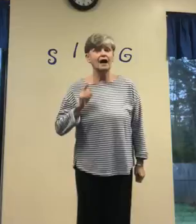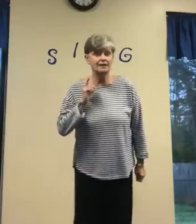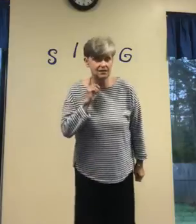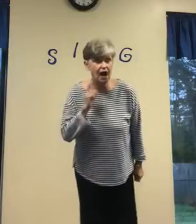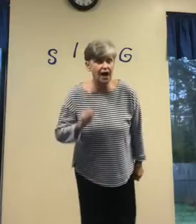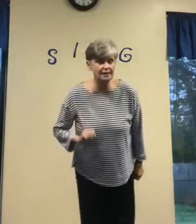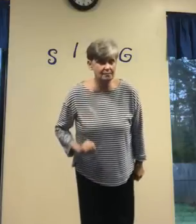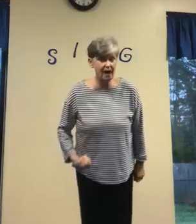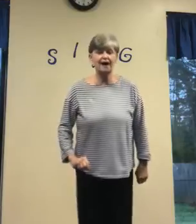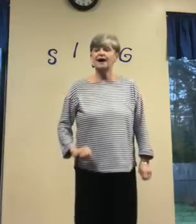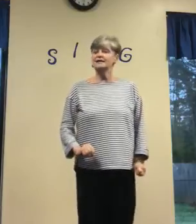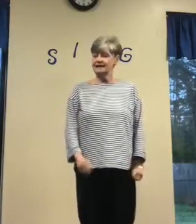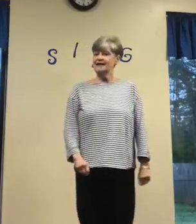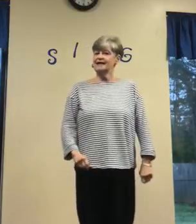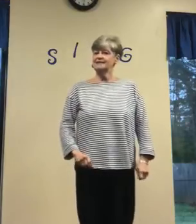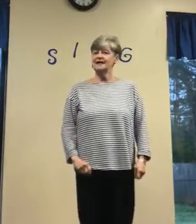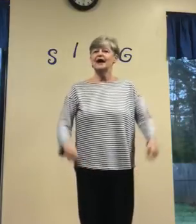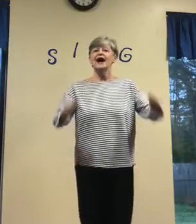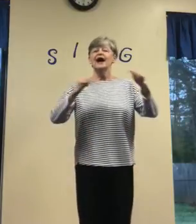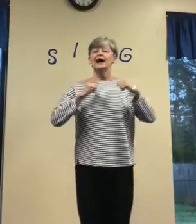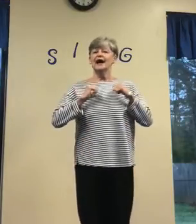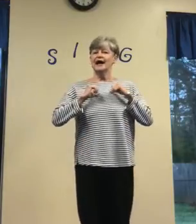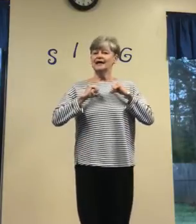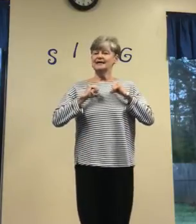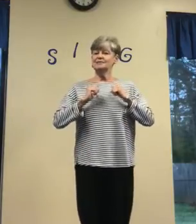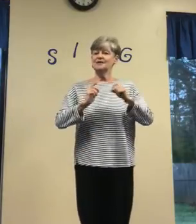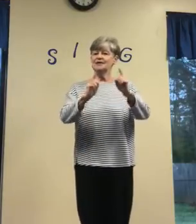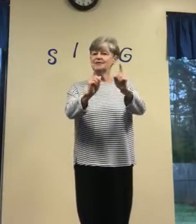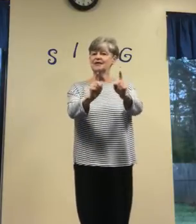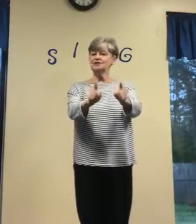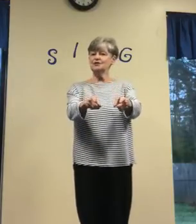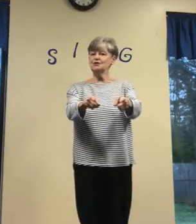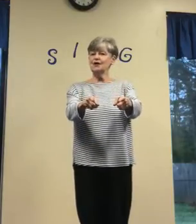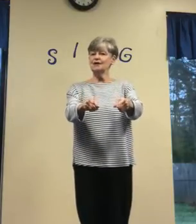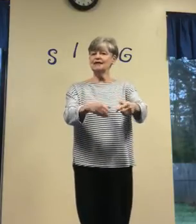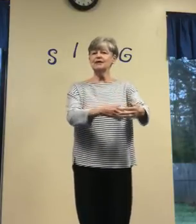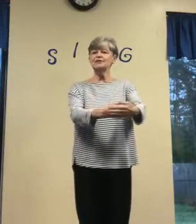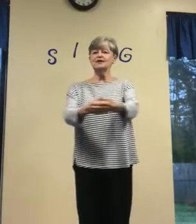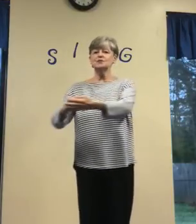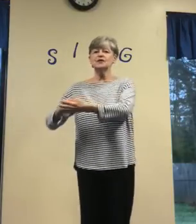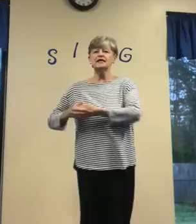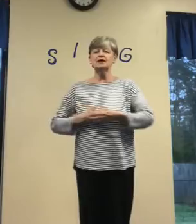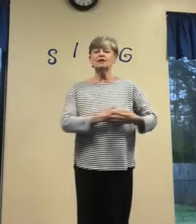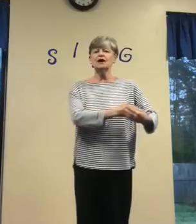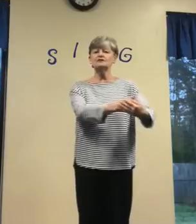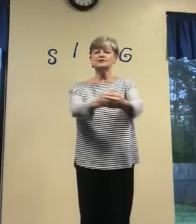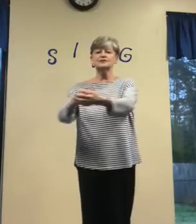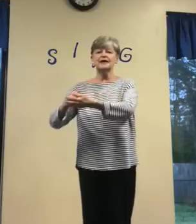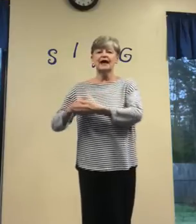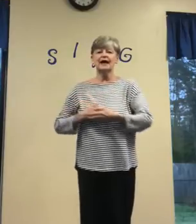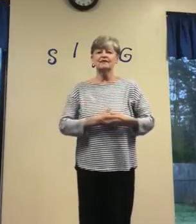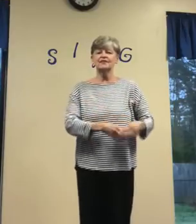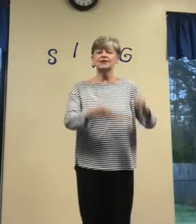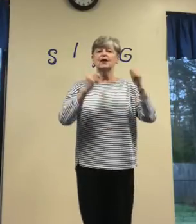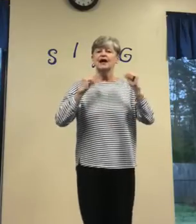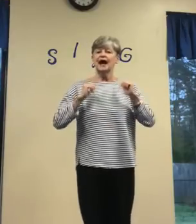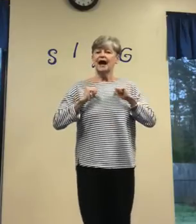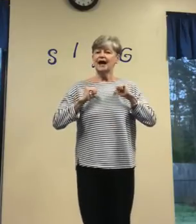nod my head. I am here and you are here and we are all together. I